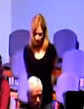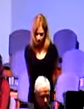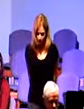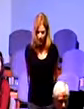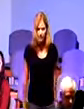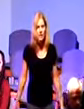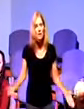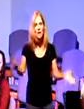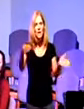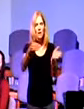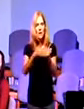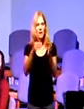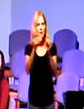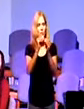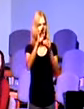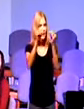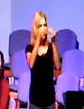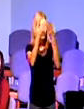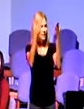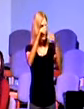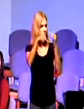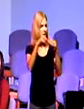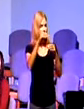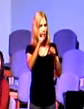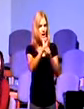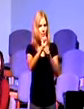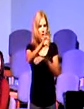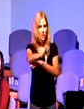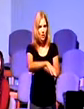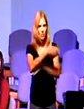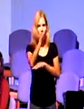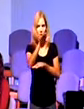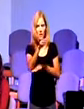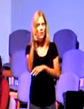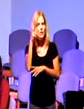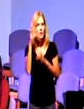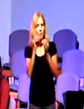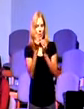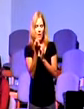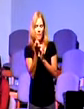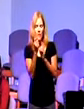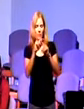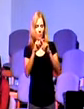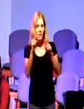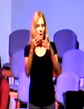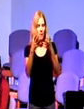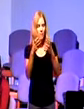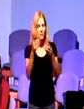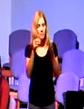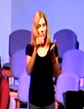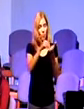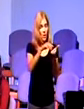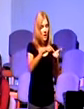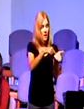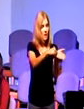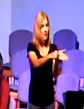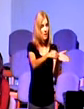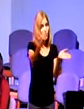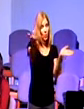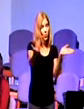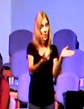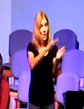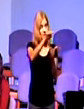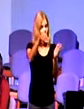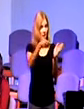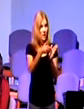Well, again, there's more information about Operation Christmas Child. You're going to hear more in just a little bit. But I just will highlight that at the Welcome Center, there